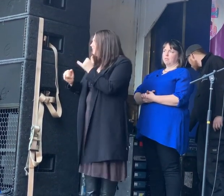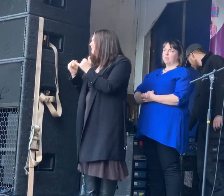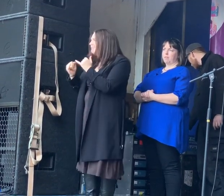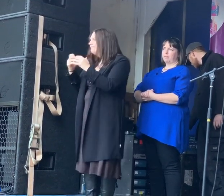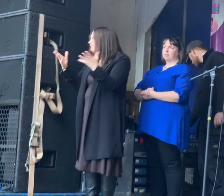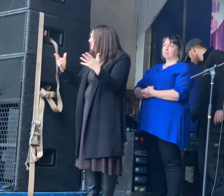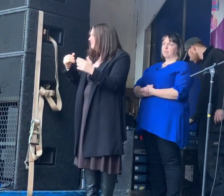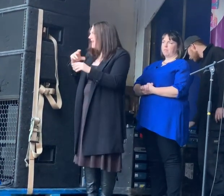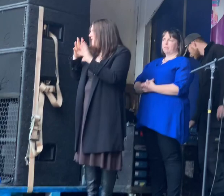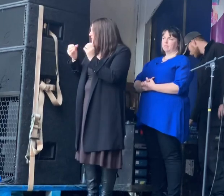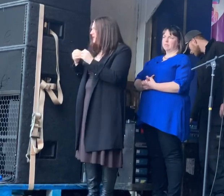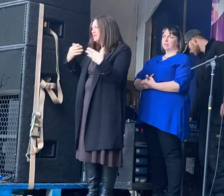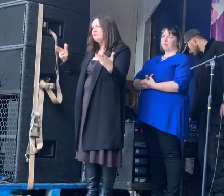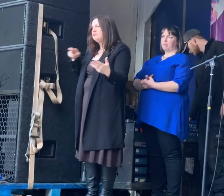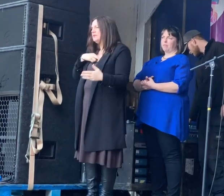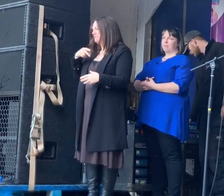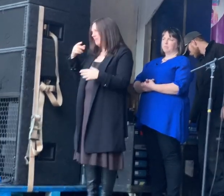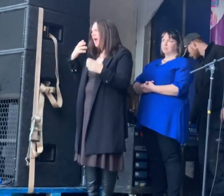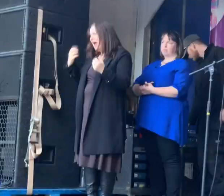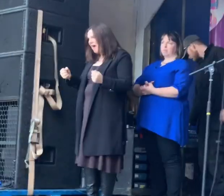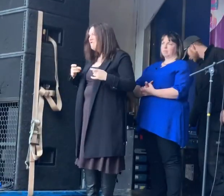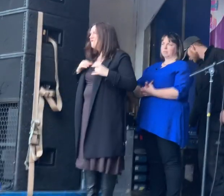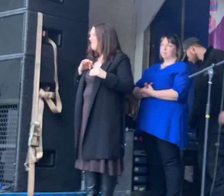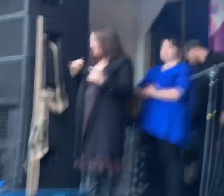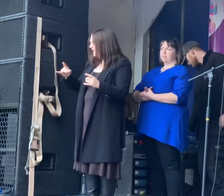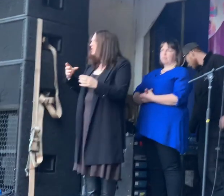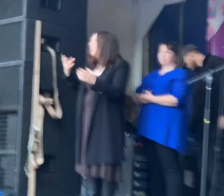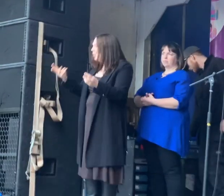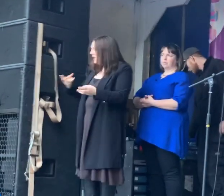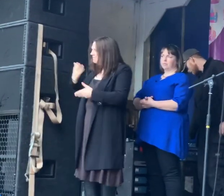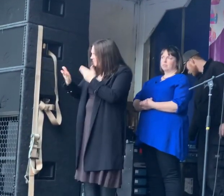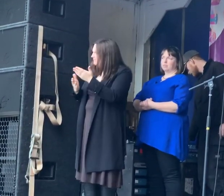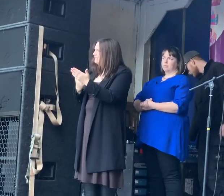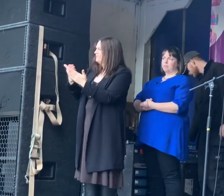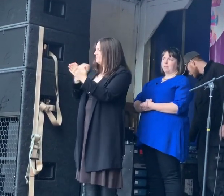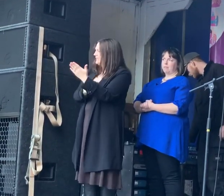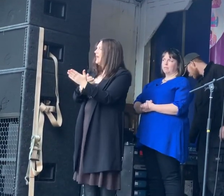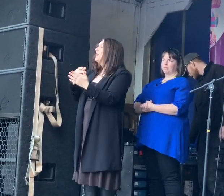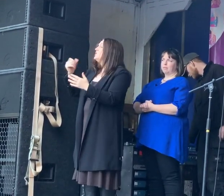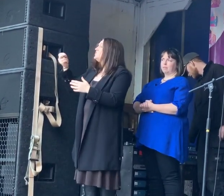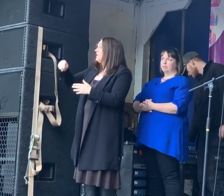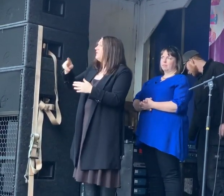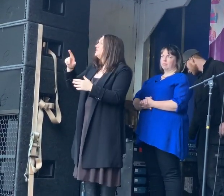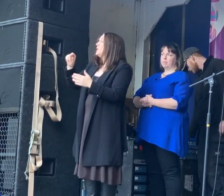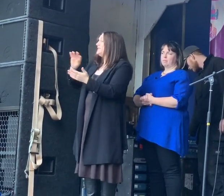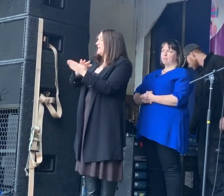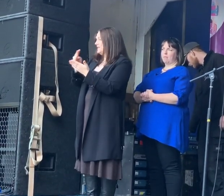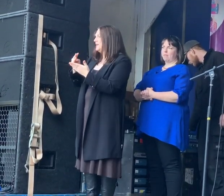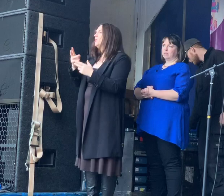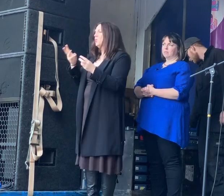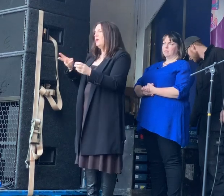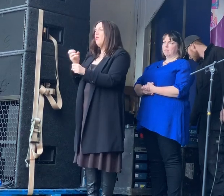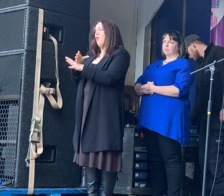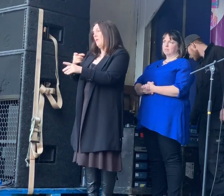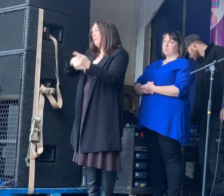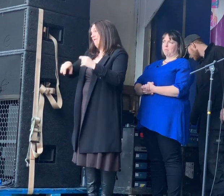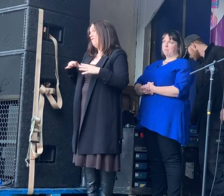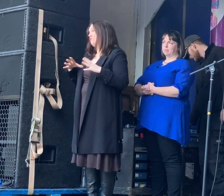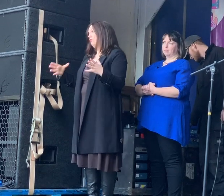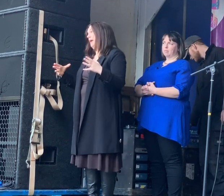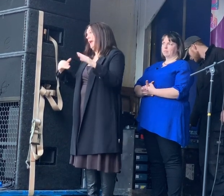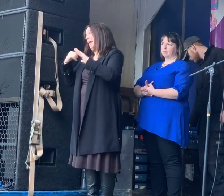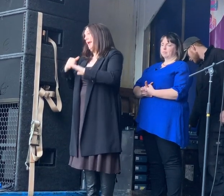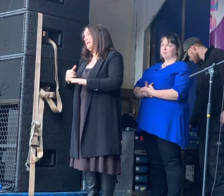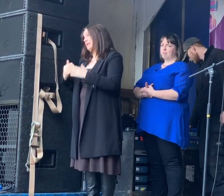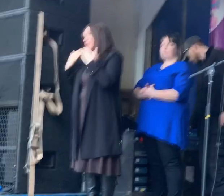I have absolutely faith that he will put this through, and come January 2019, we'll all be free at